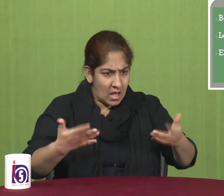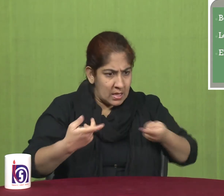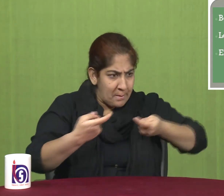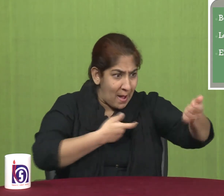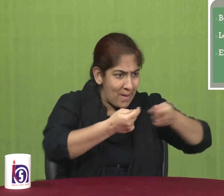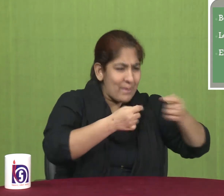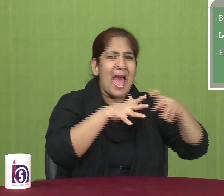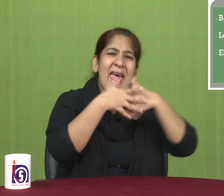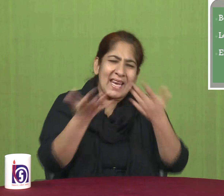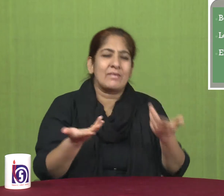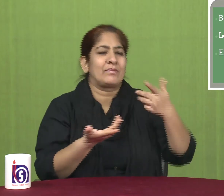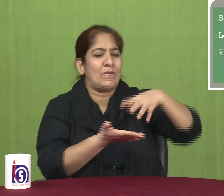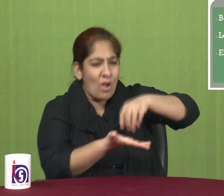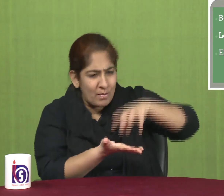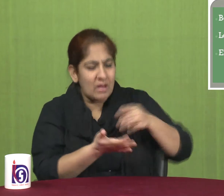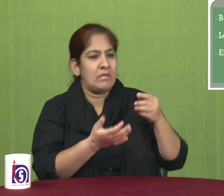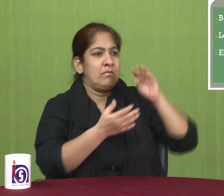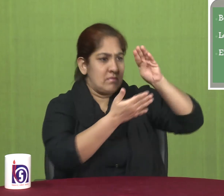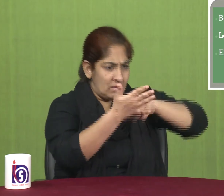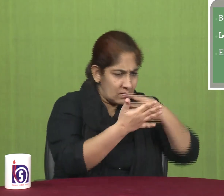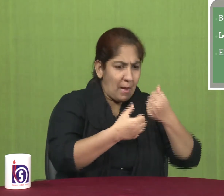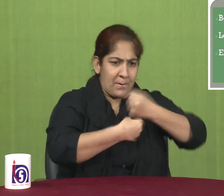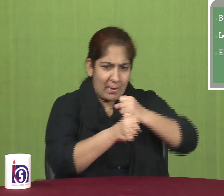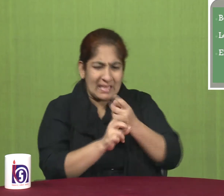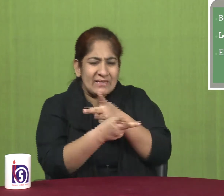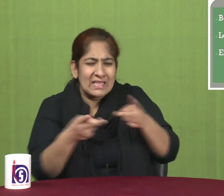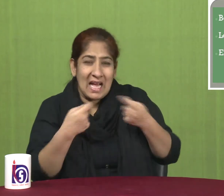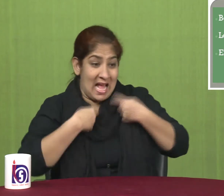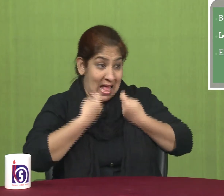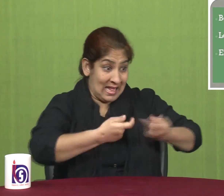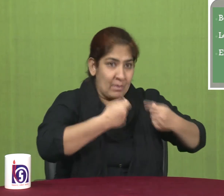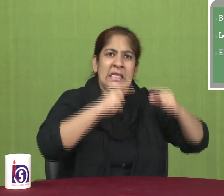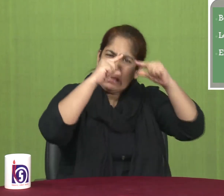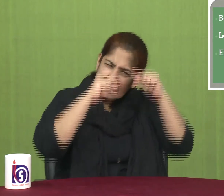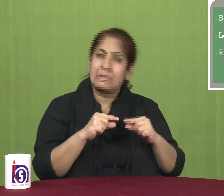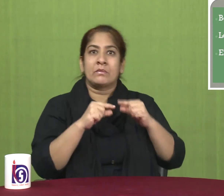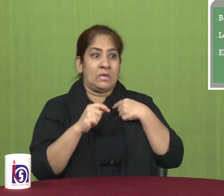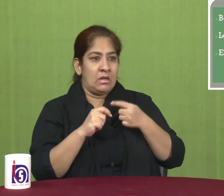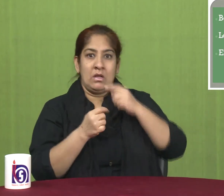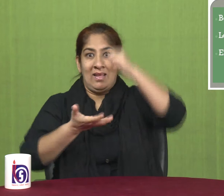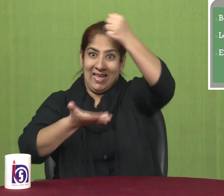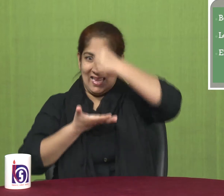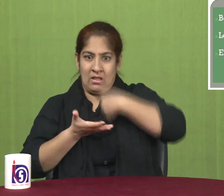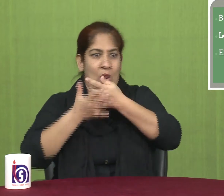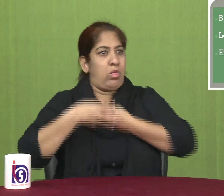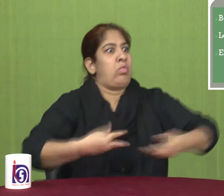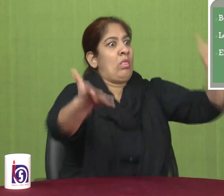and you are spending the money on different things, different resources,